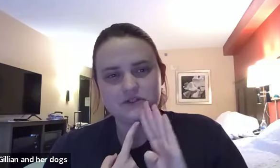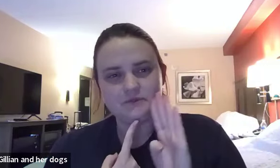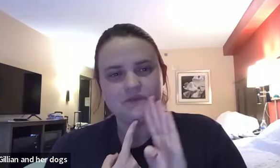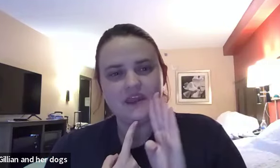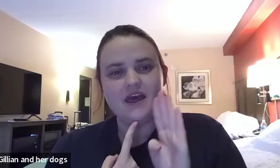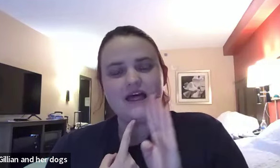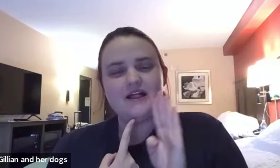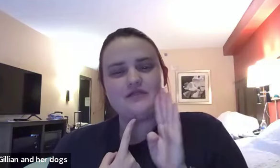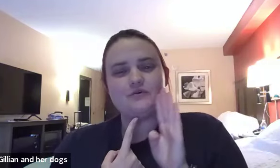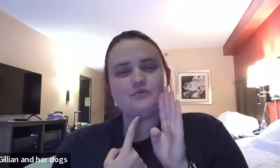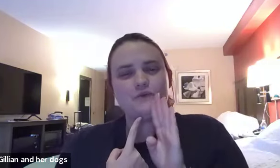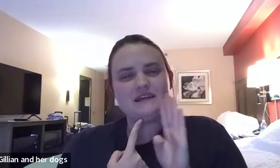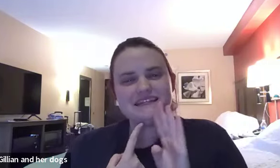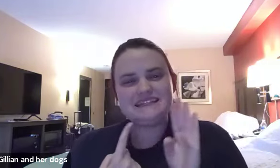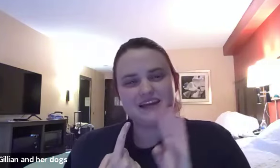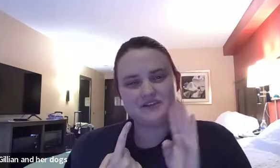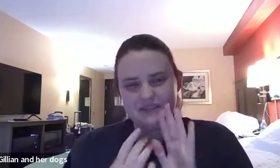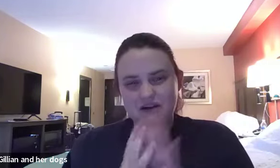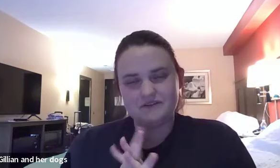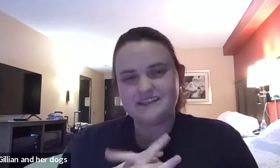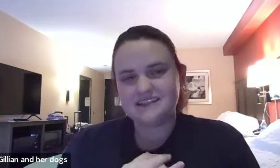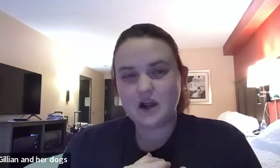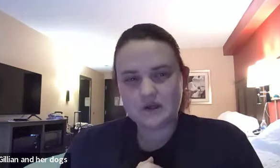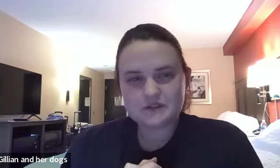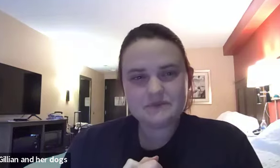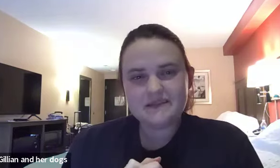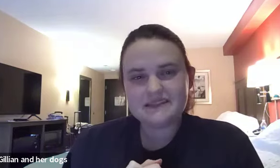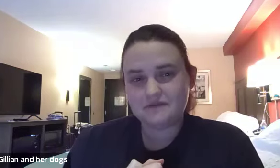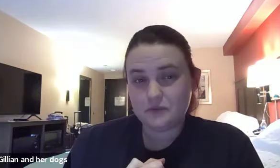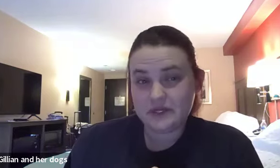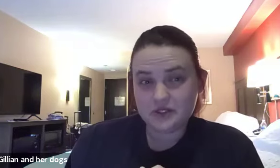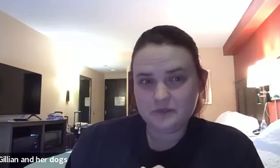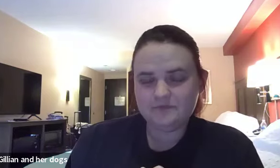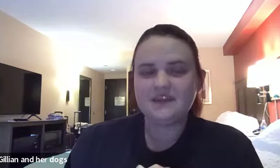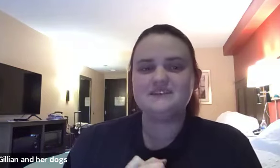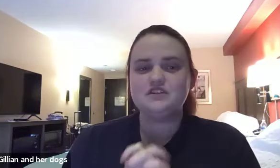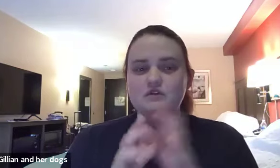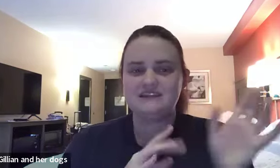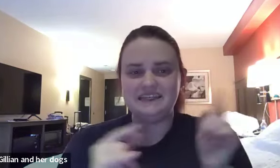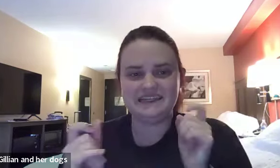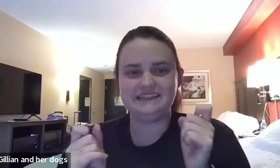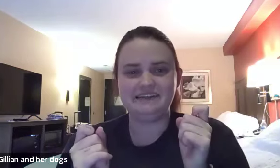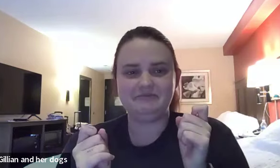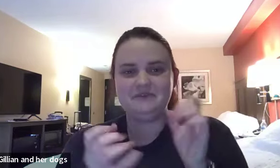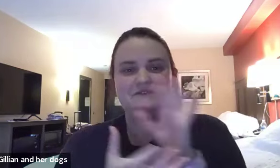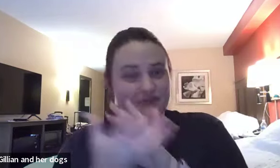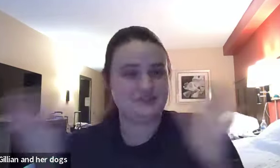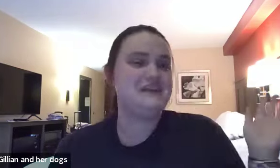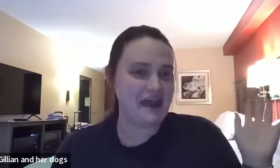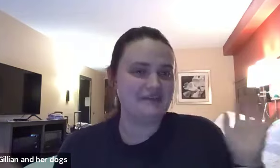here. The reason it's not used that often is because that also can be the sign for beer. So that's an easy confusion. Yeah,